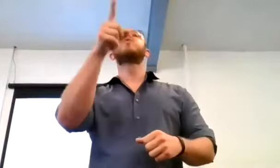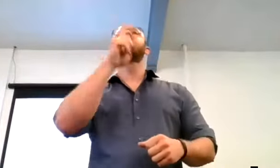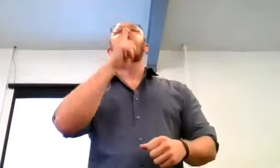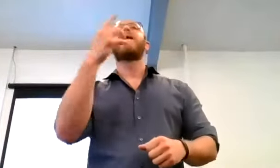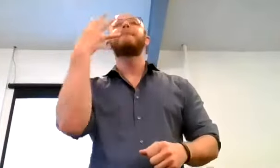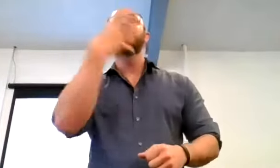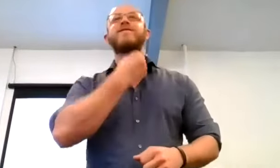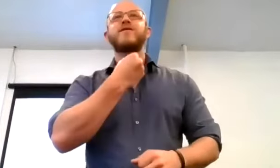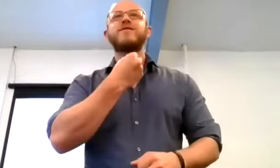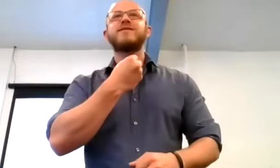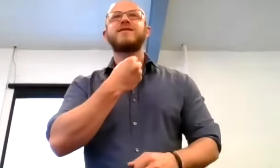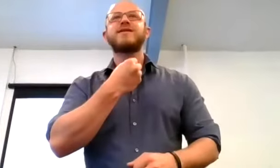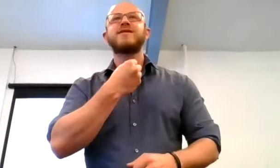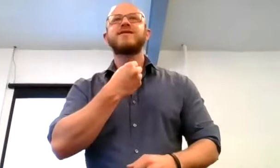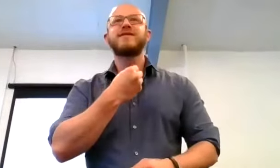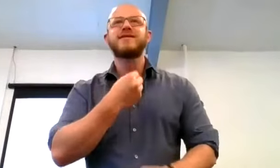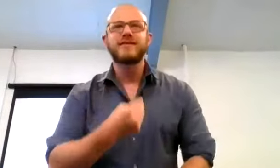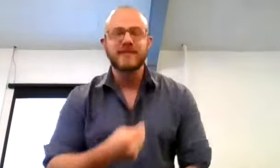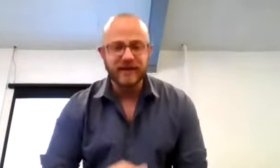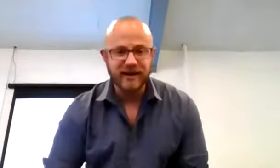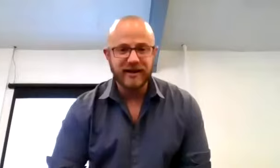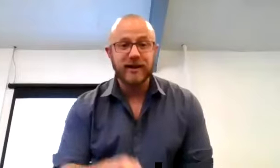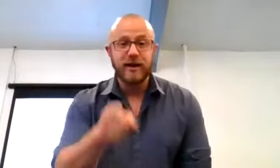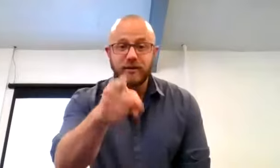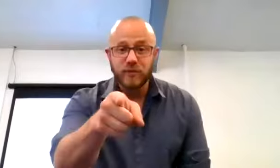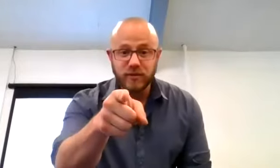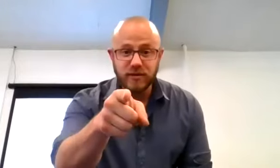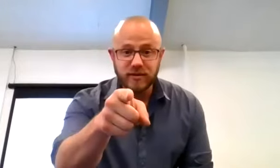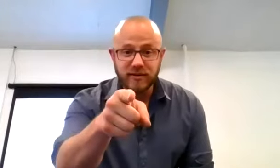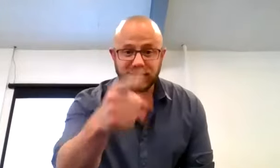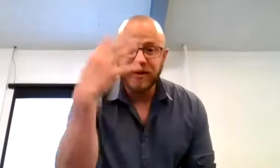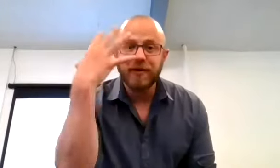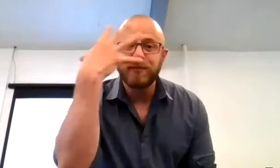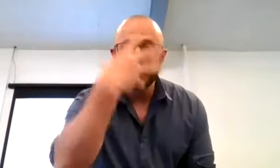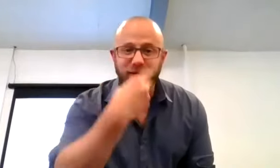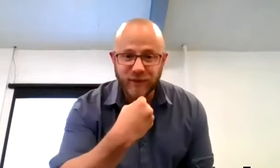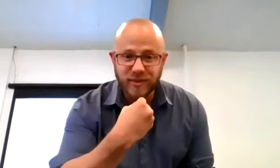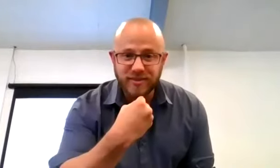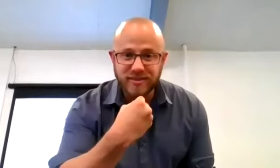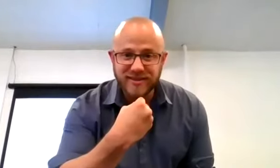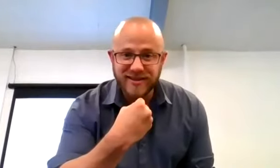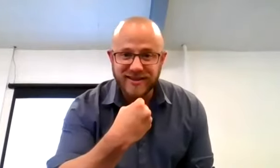asked me, you are beautiful, how to sign that? So you sign it, you, beautiful.